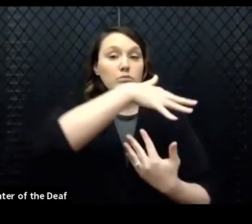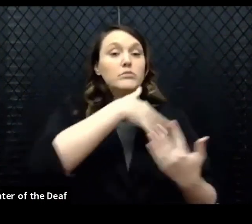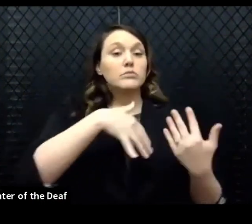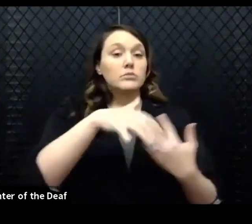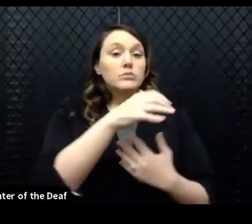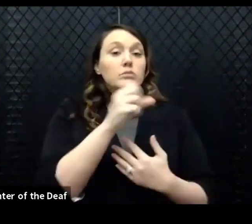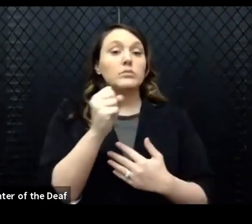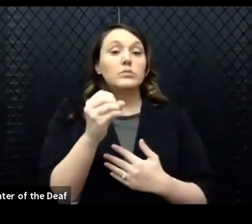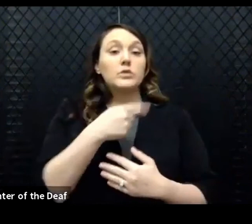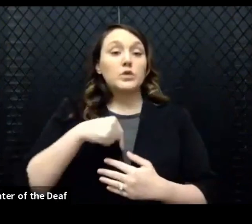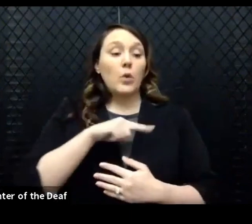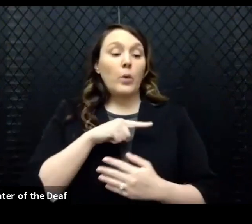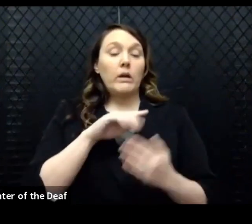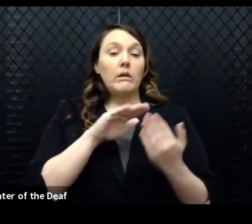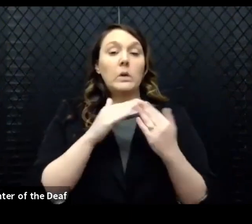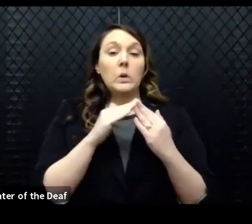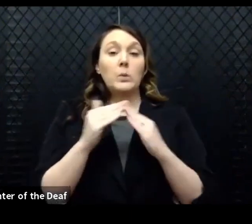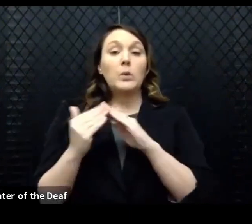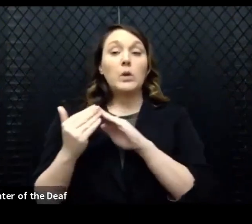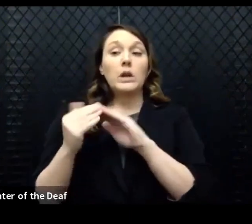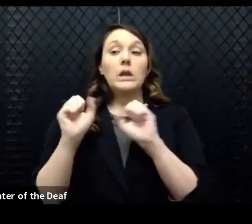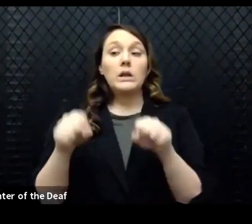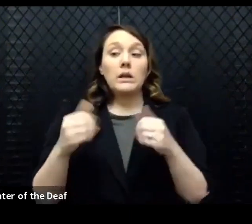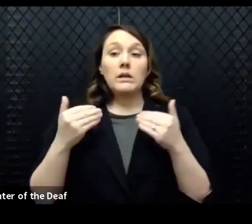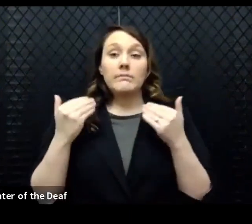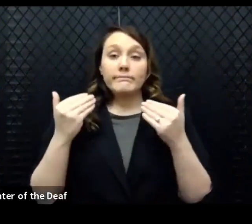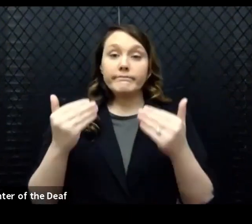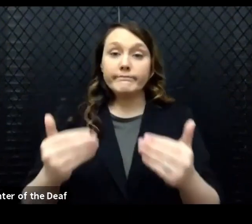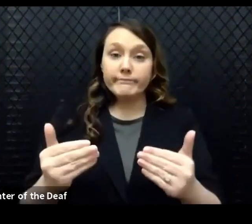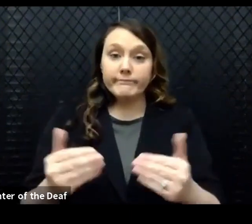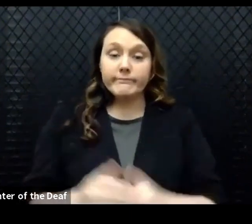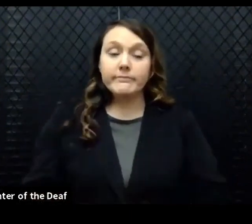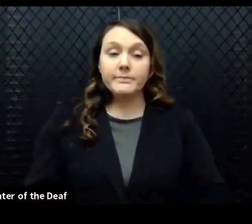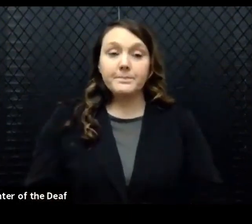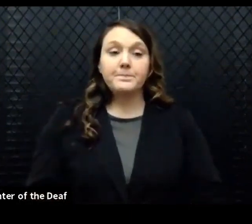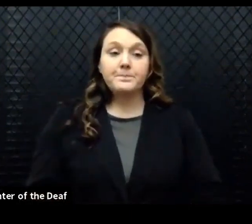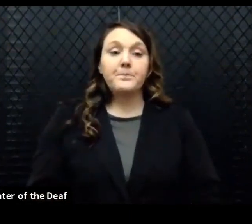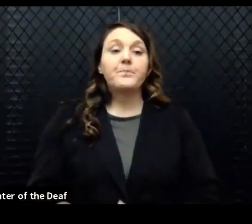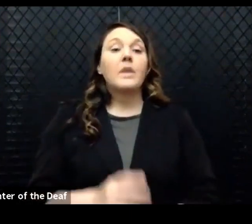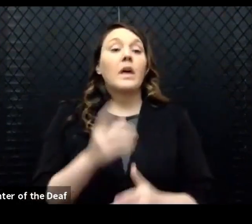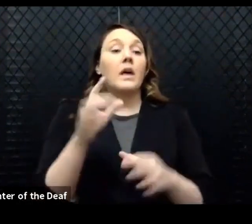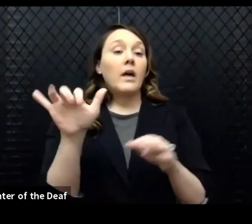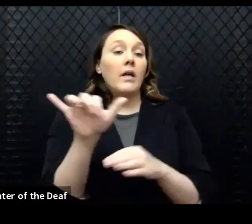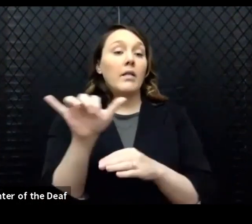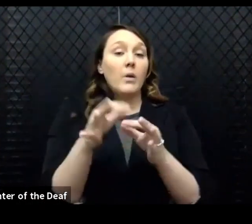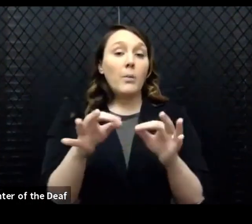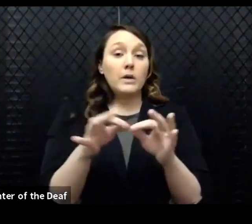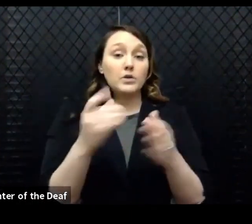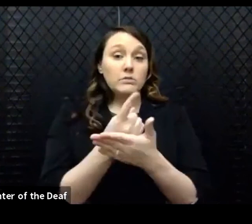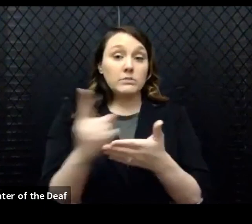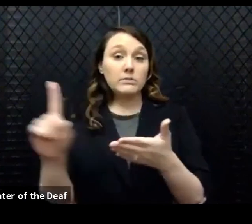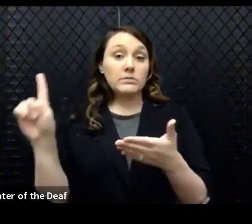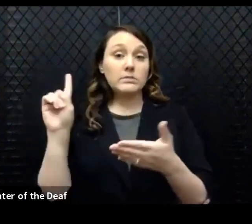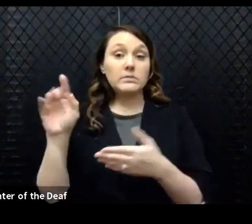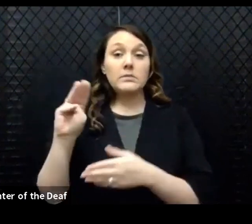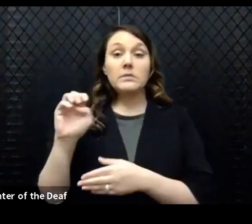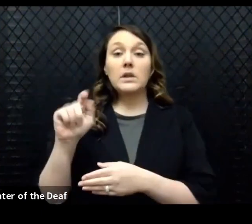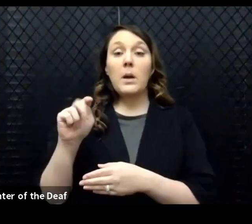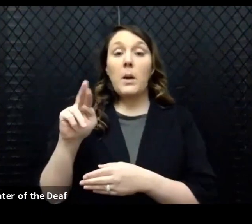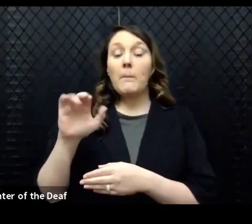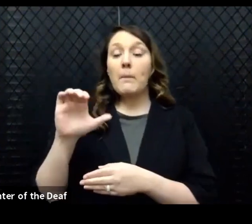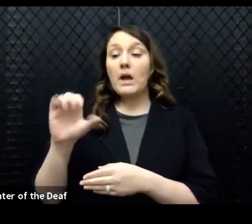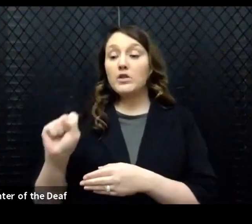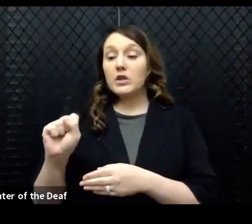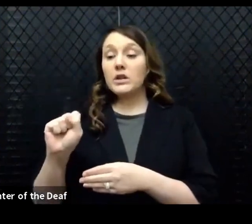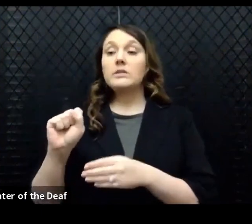community get to move forward and not backward in our plan. As we mentioned last week, the metrics surrounding the benchmark data